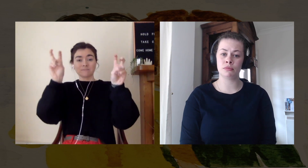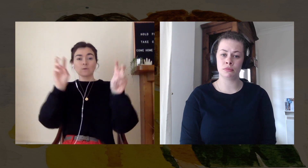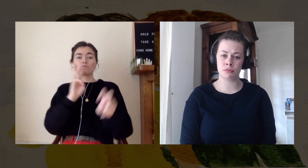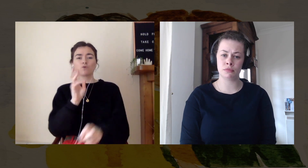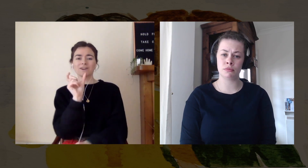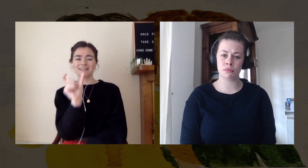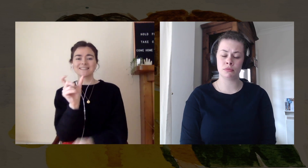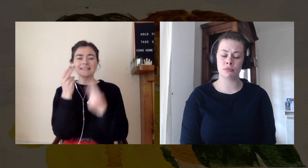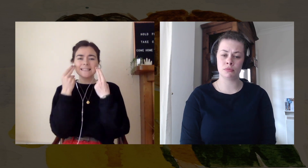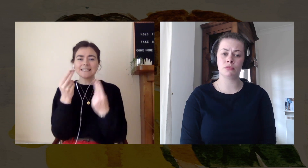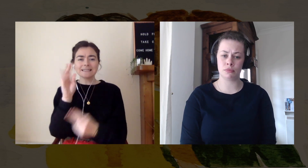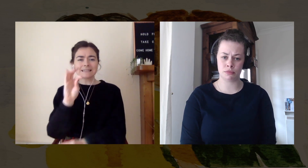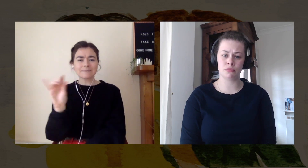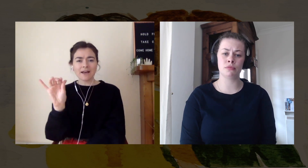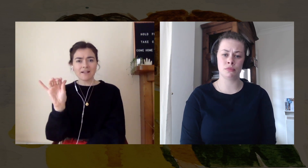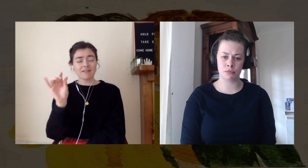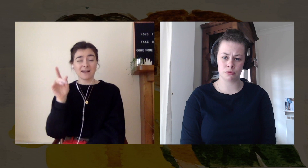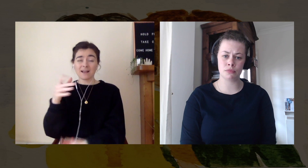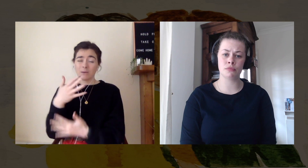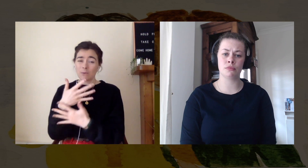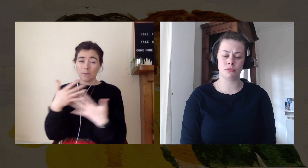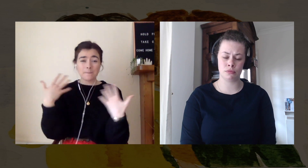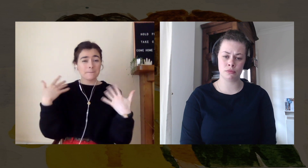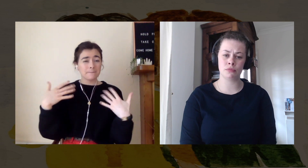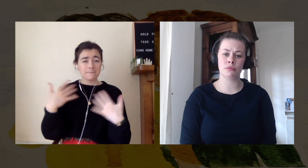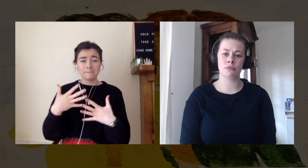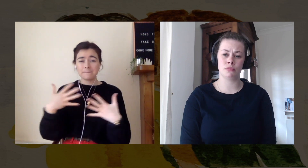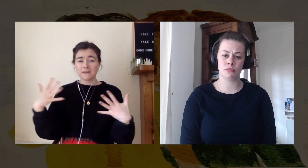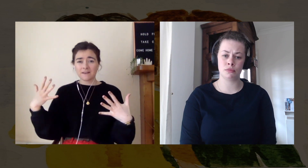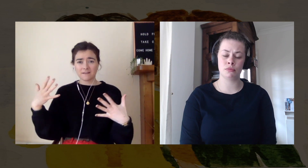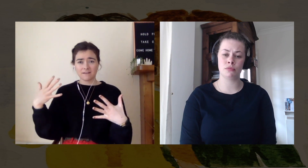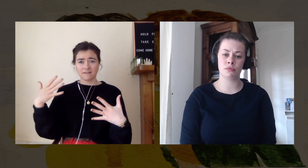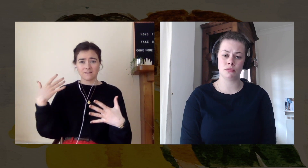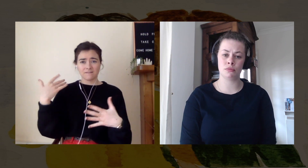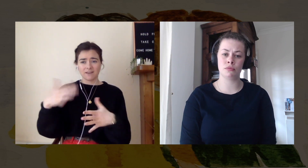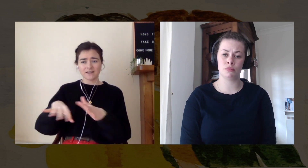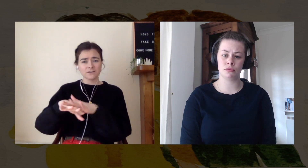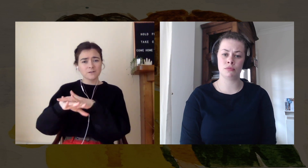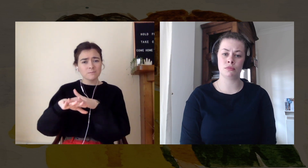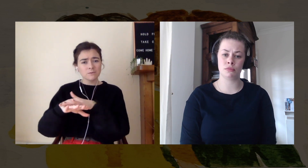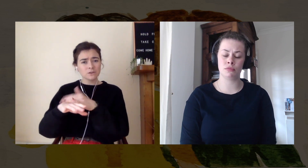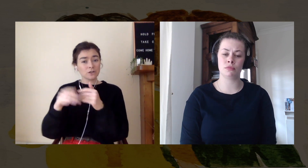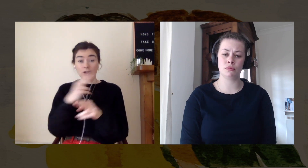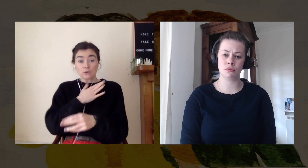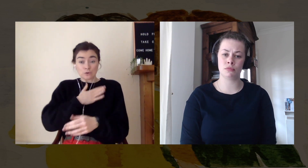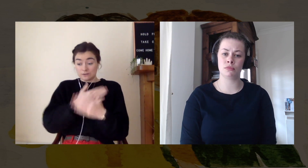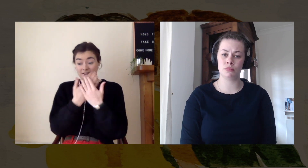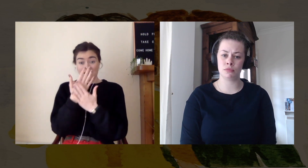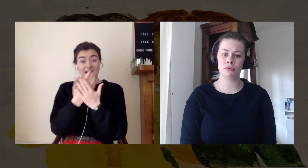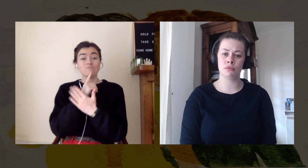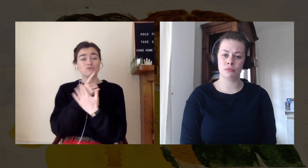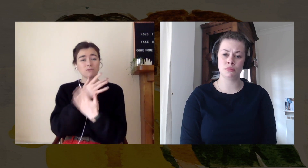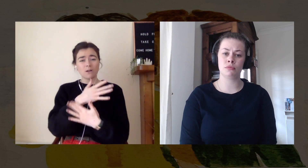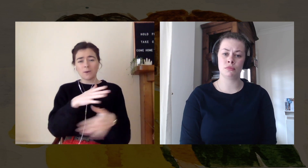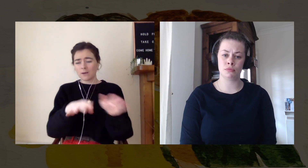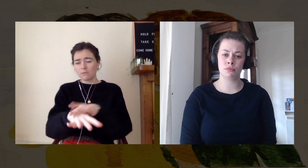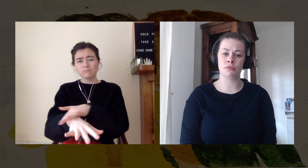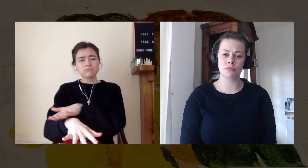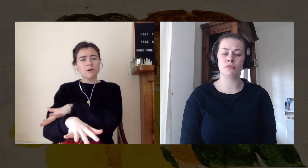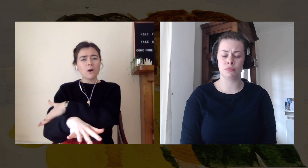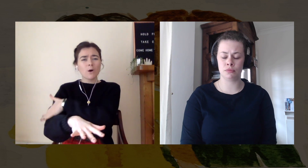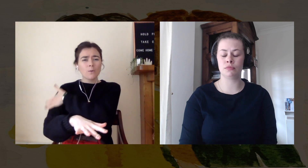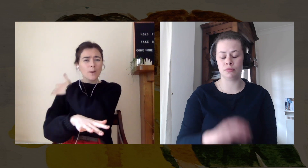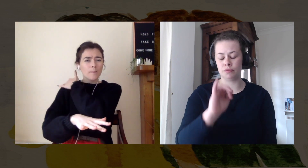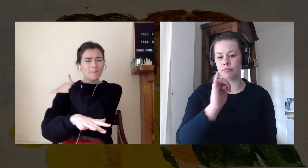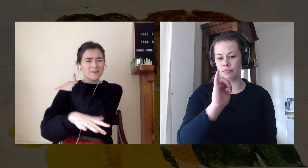a really big effect on that whole muscle, not just in your hand, but runs all up to your arm and all the way into your shoulder. That's where the RSI can